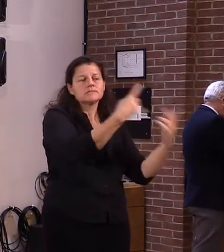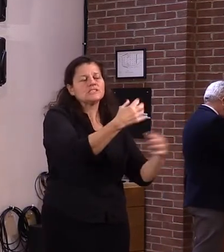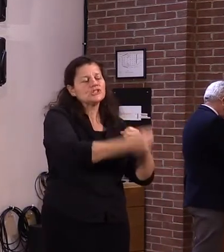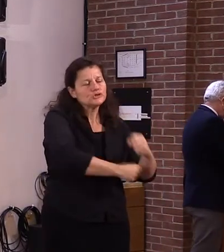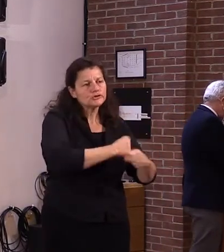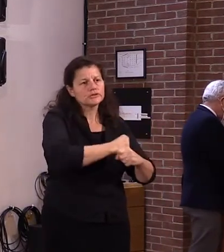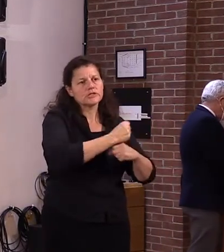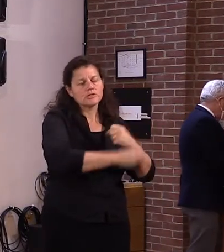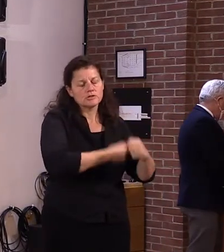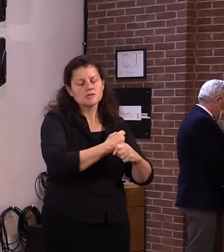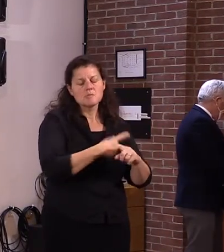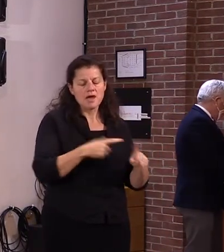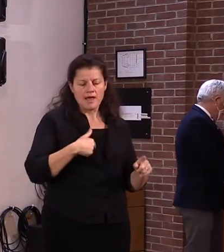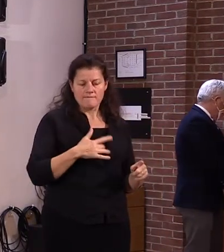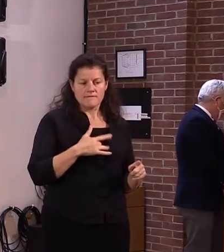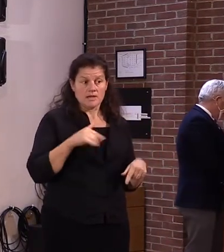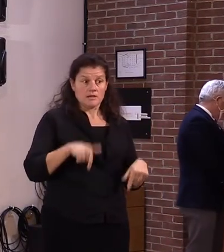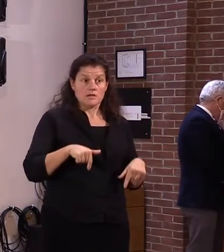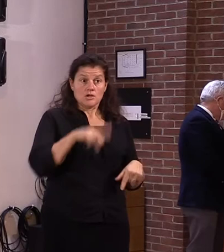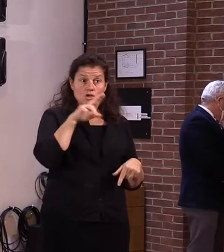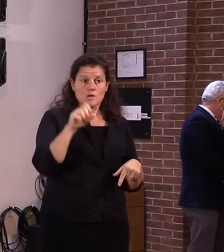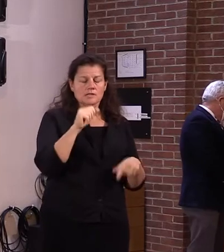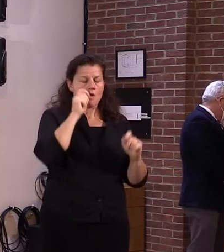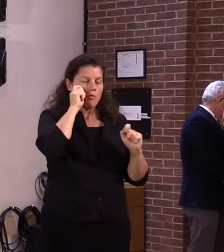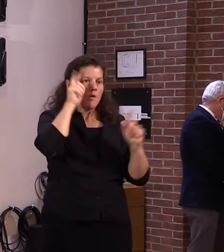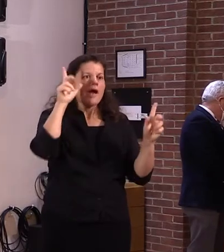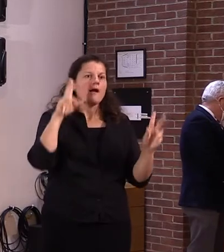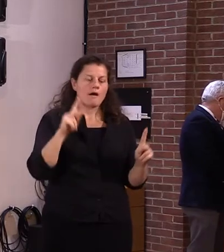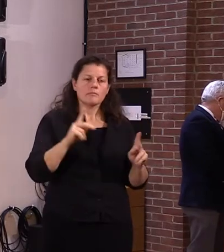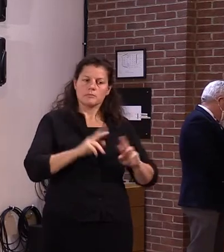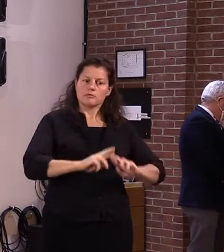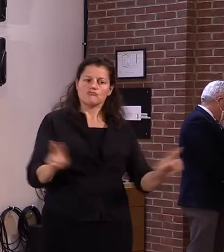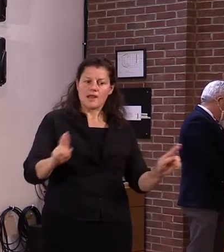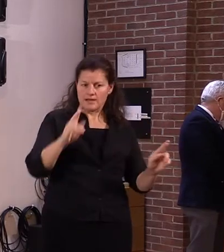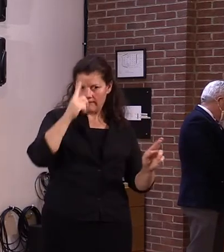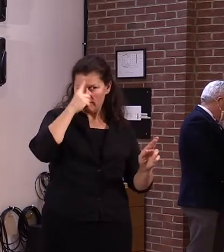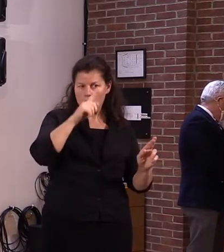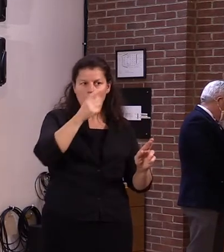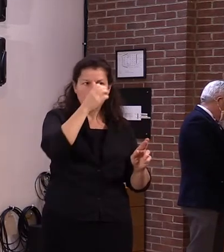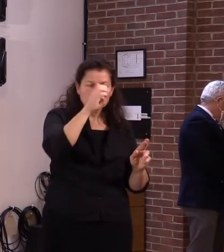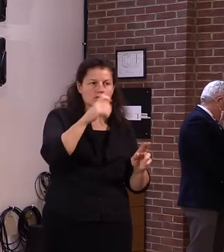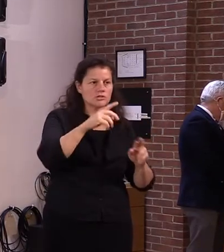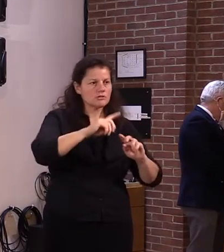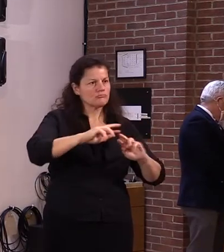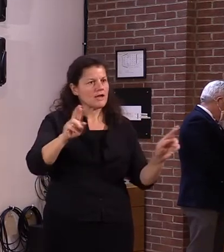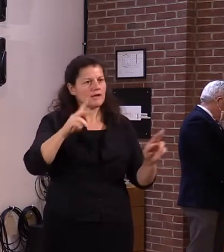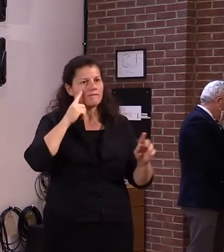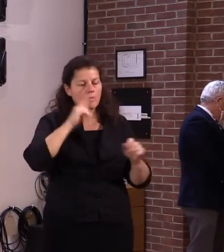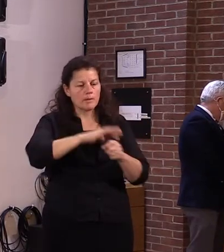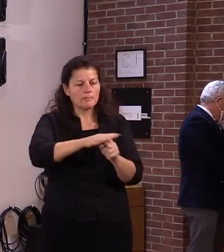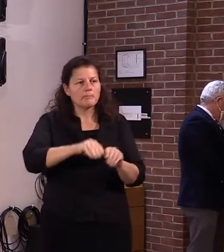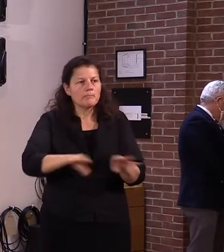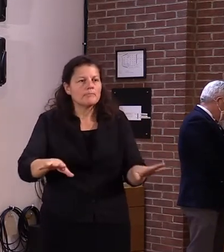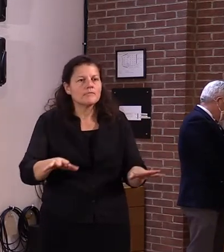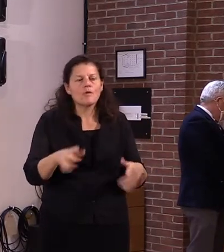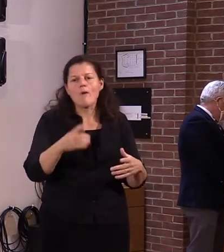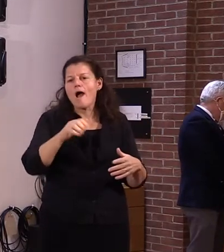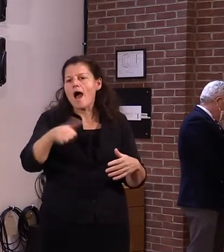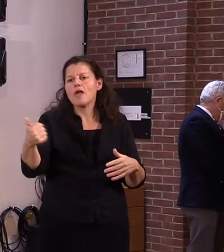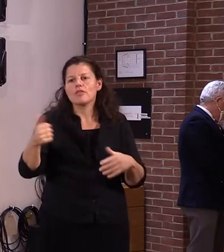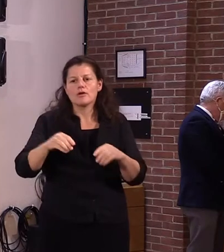call, so that pandemic preparedness and other emergency preparedness budgets are